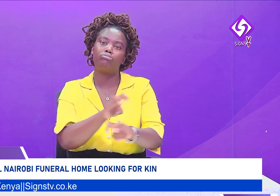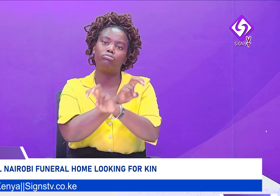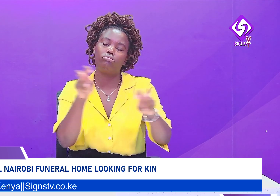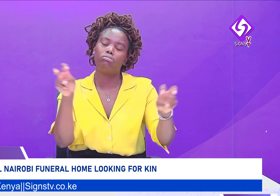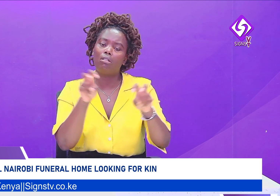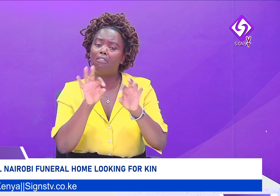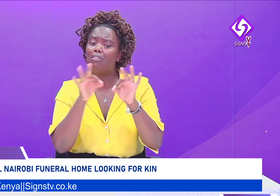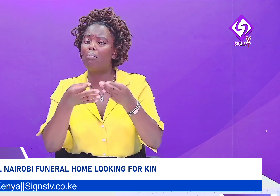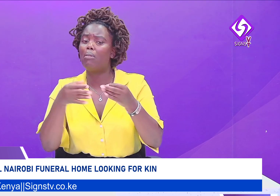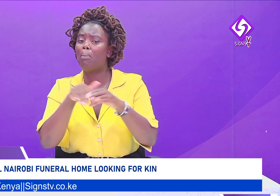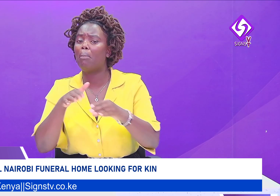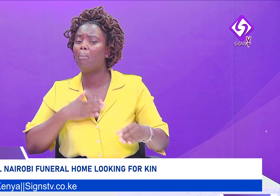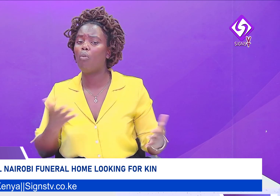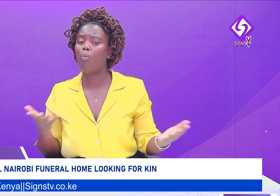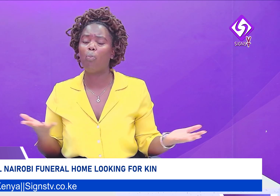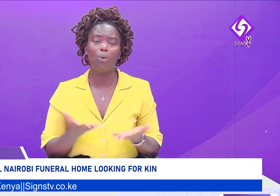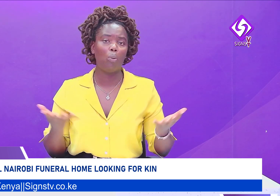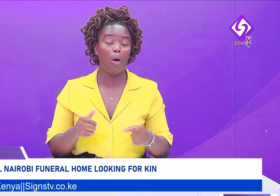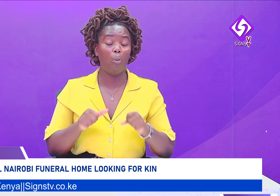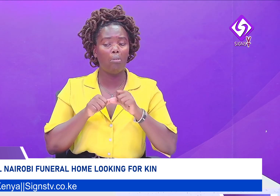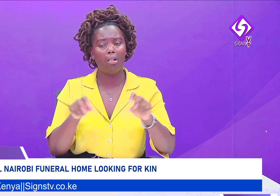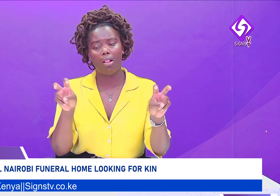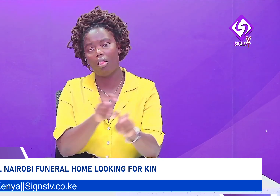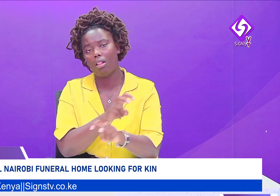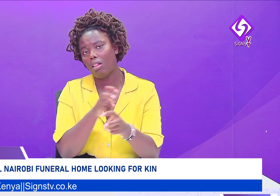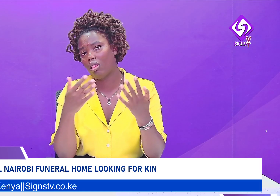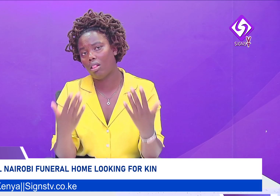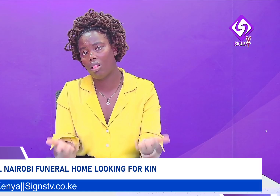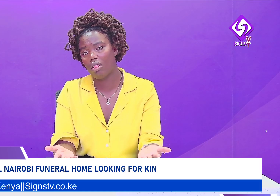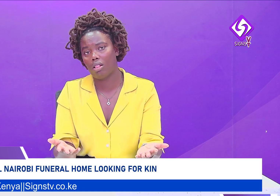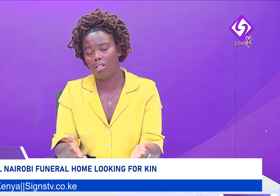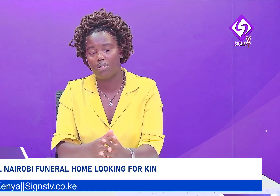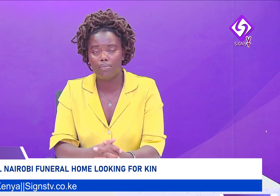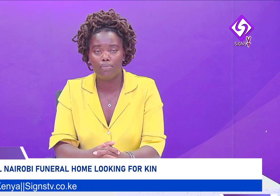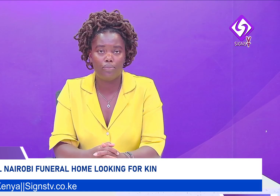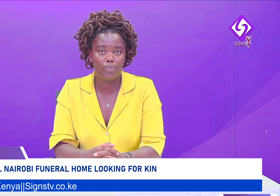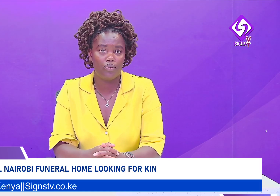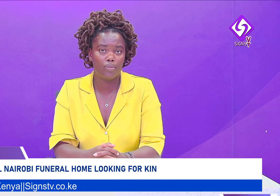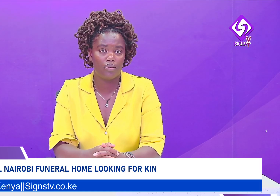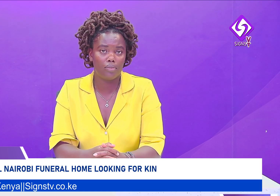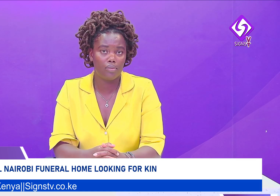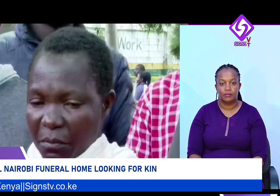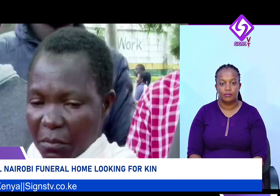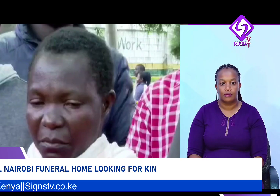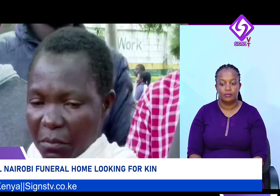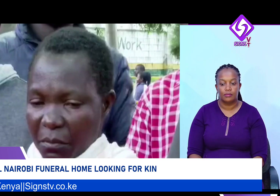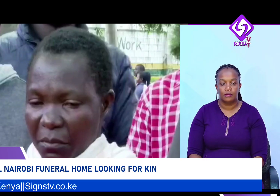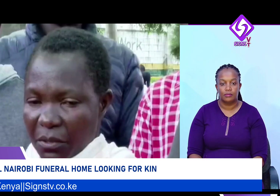other families are searching for the whereabouts of their kins. Mimi ndio